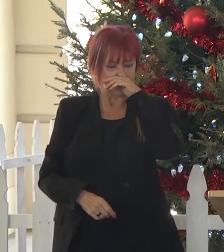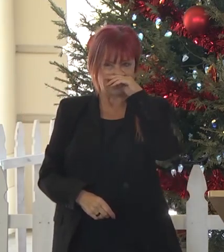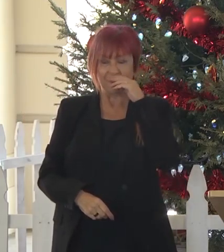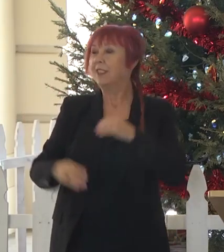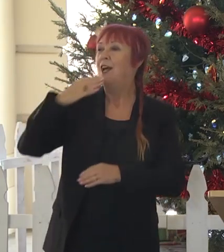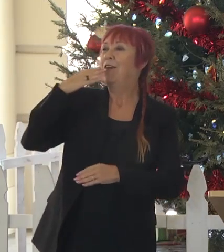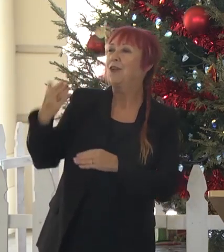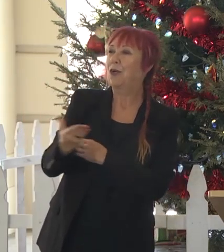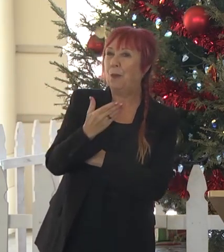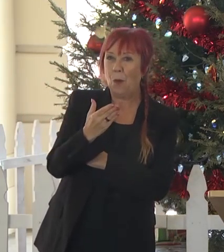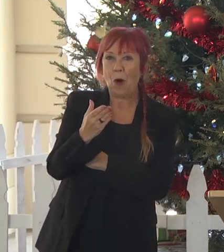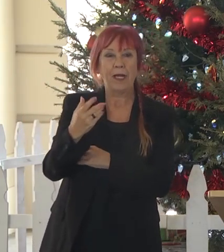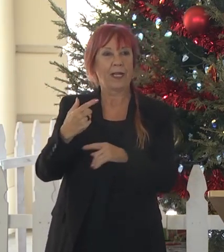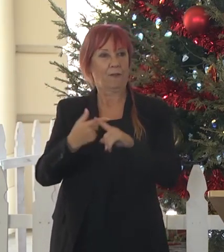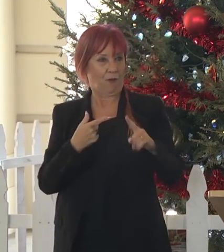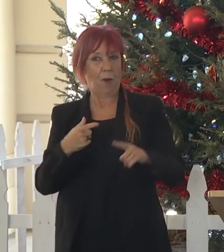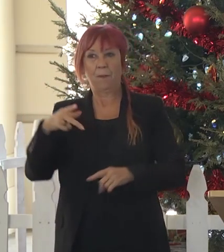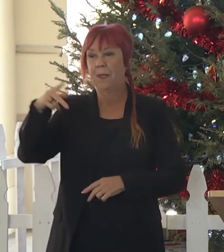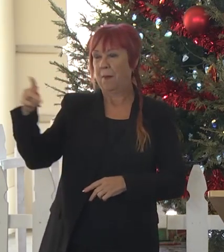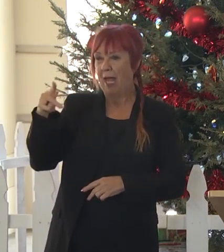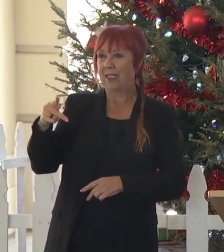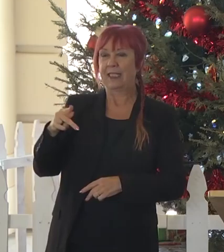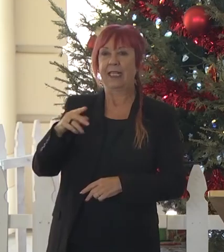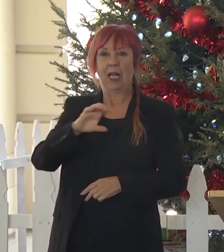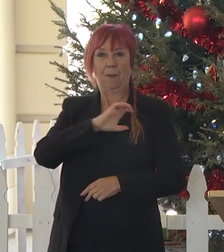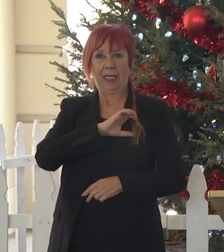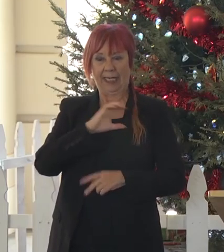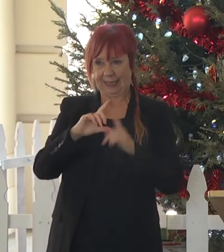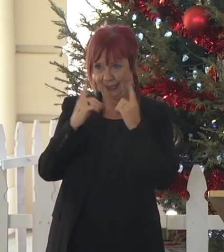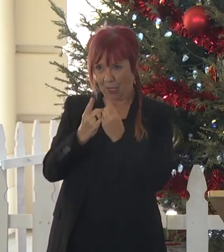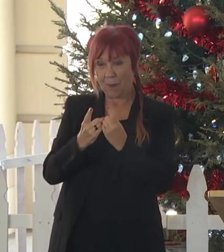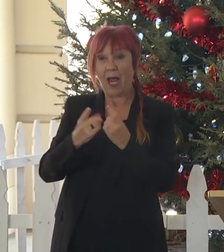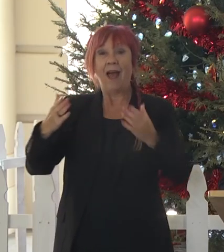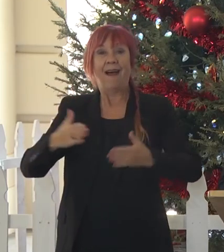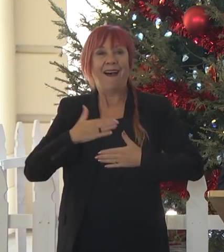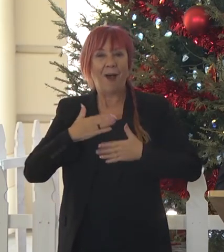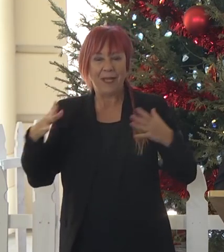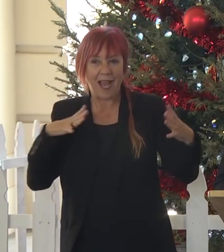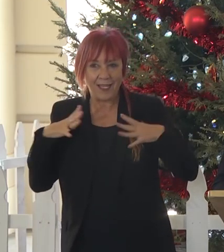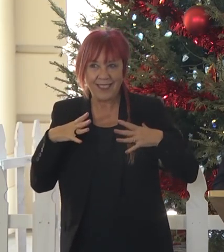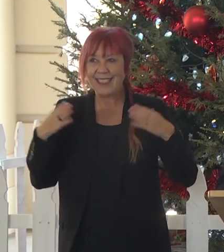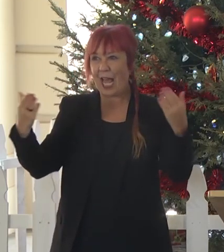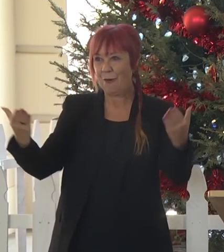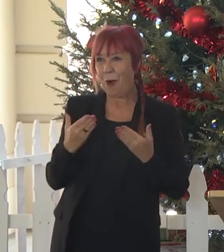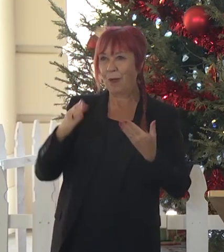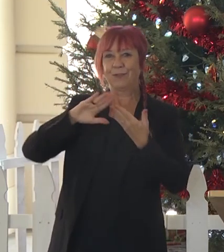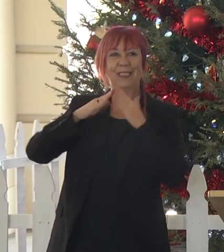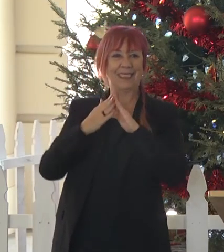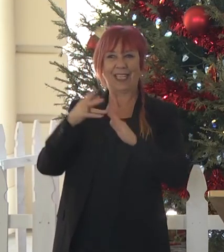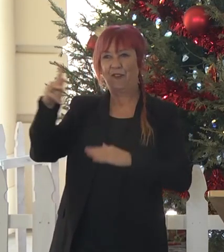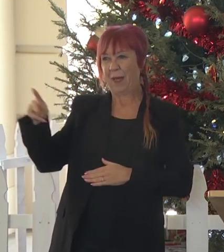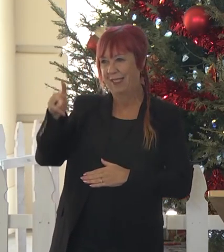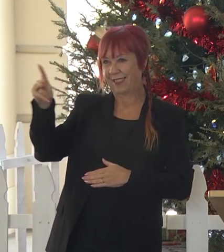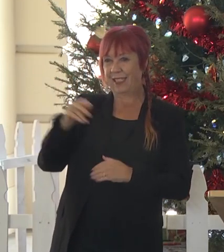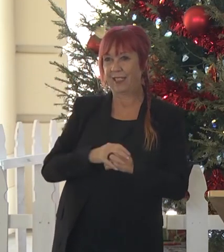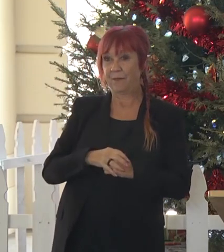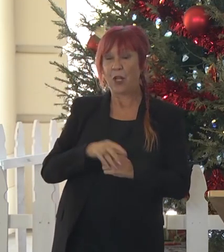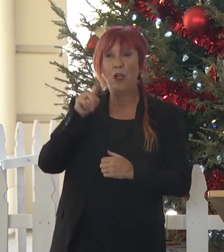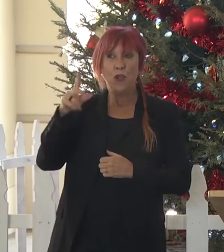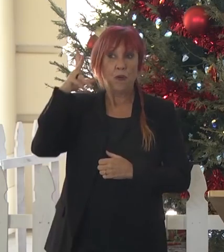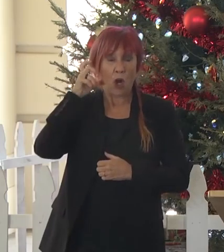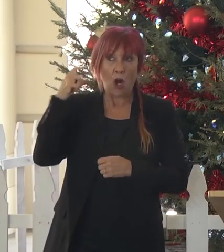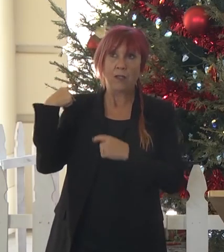Well, good morning, everybody. On behalf of the Pasadena Police Department, happy holidays, and welcome to the city of Pasadena. As you've heard, the common